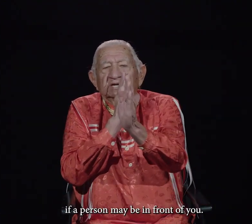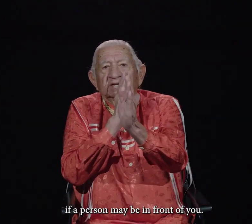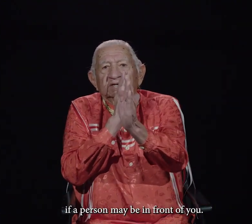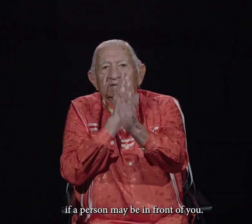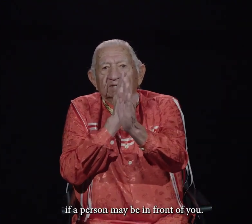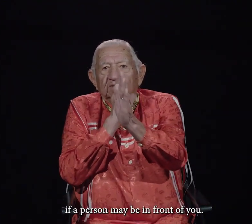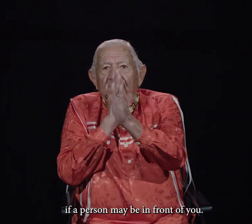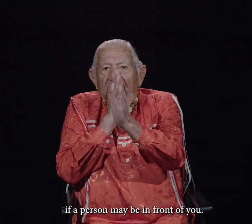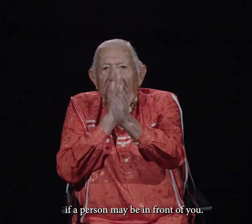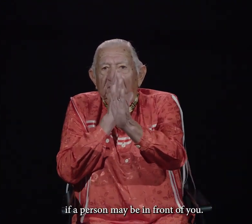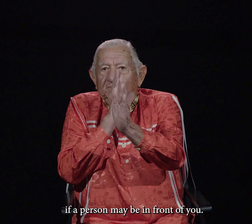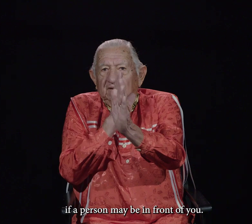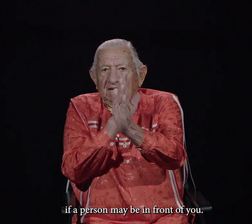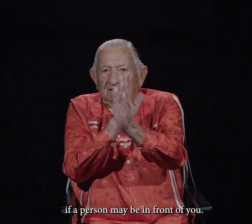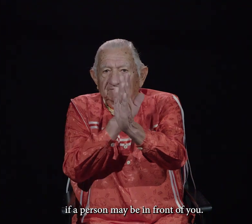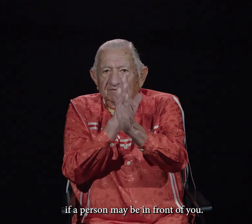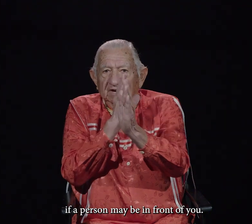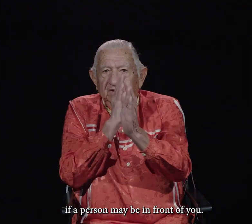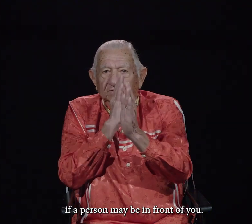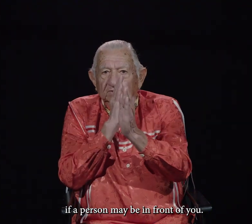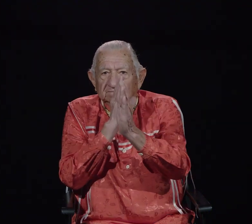person may be in front of you,